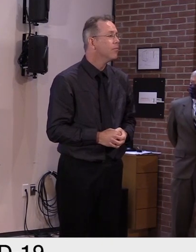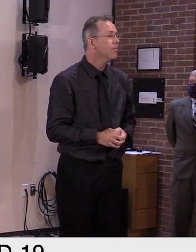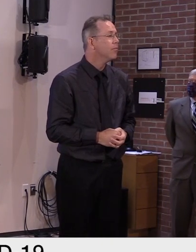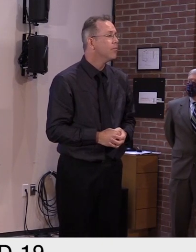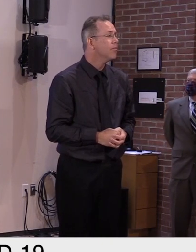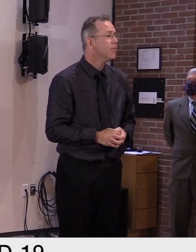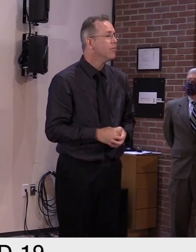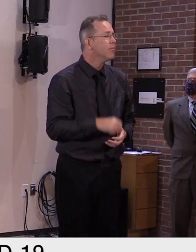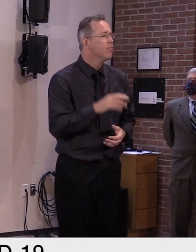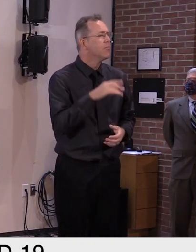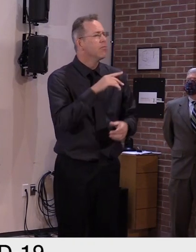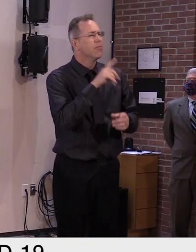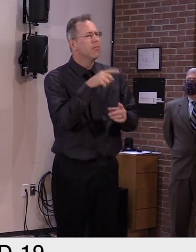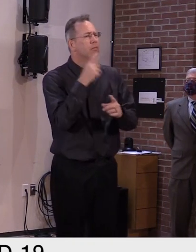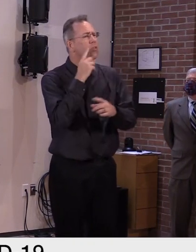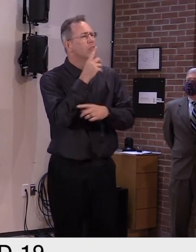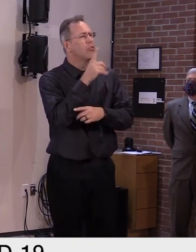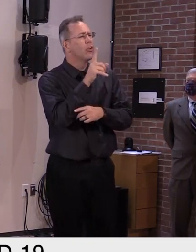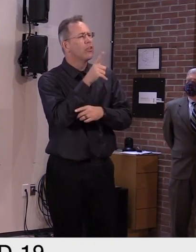as